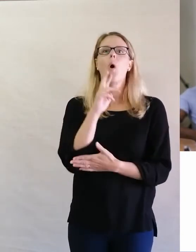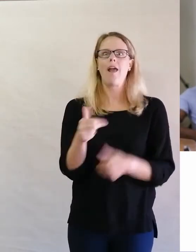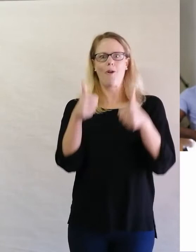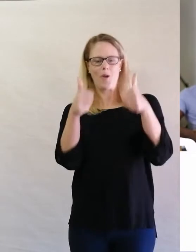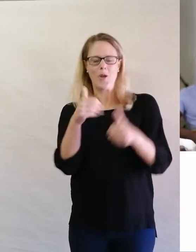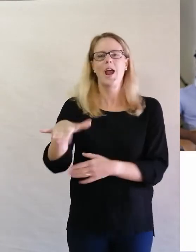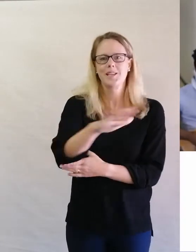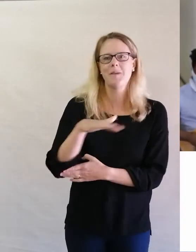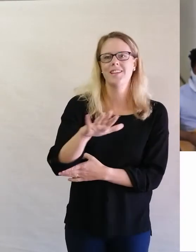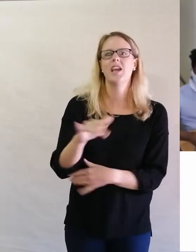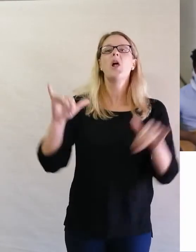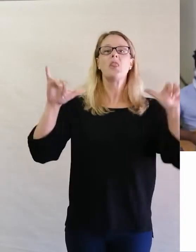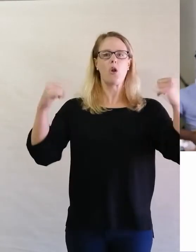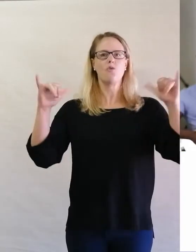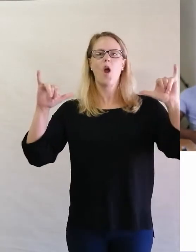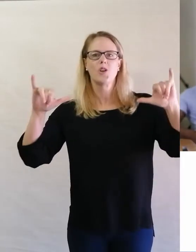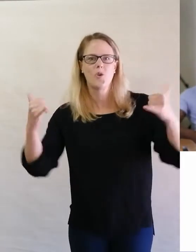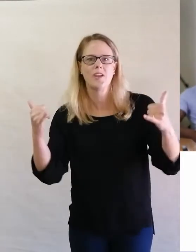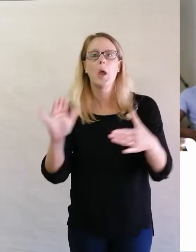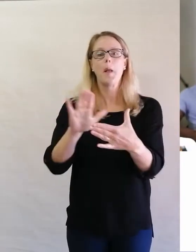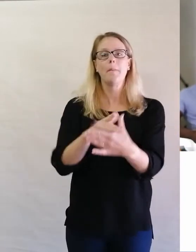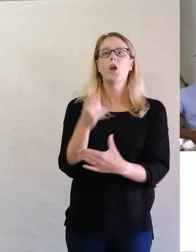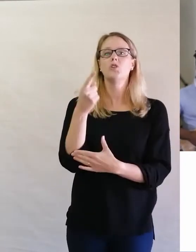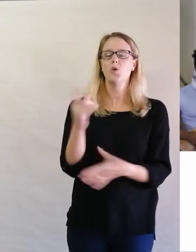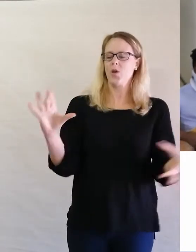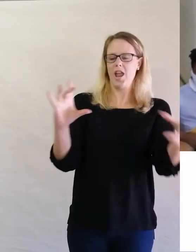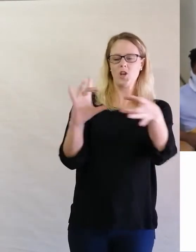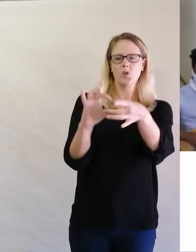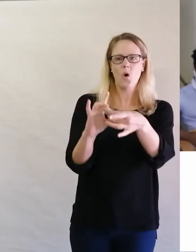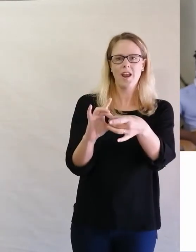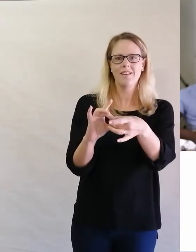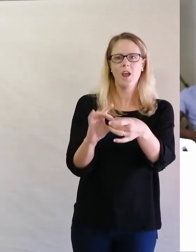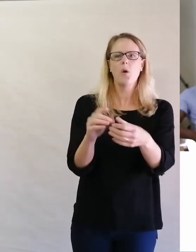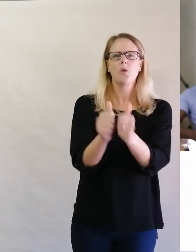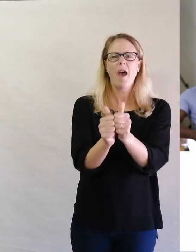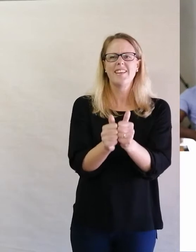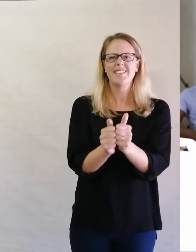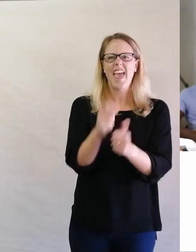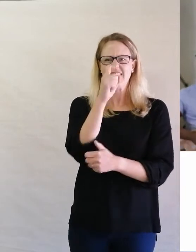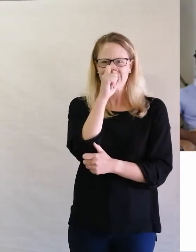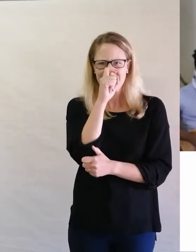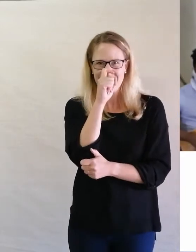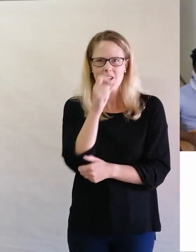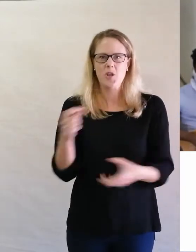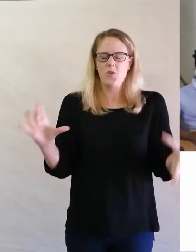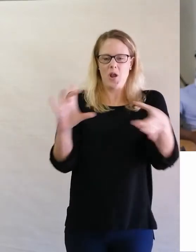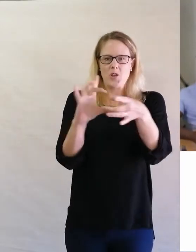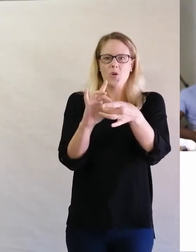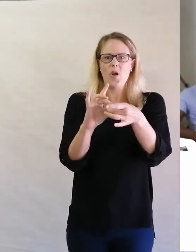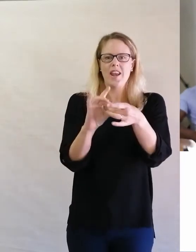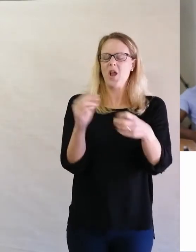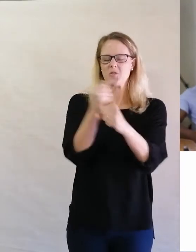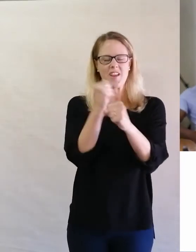morning, then rejoice, because now you get to join your brothers and sisters and all of creation in